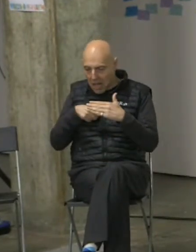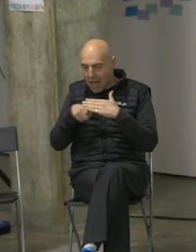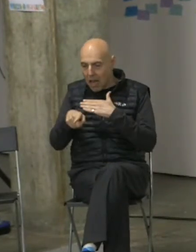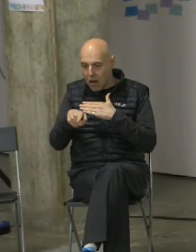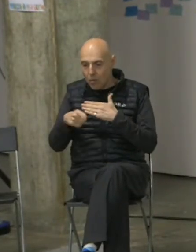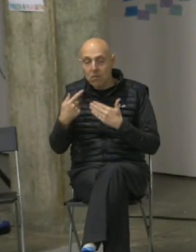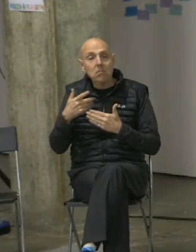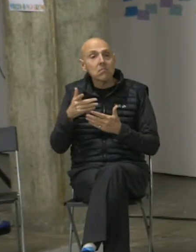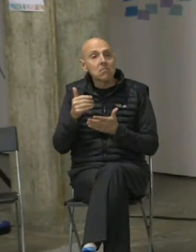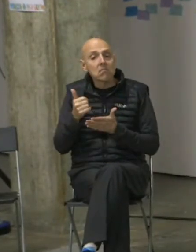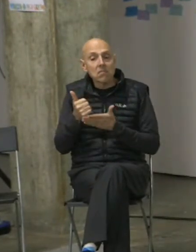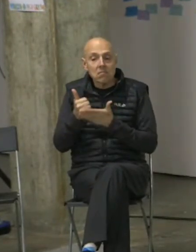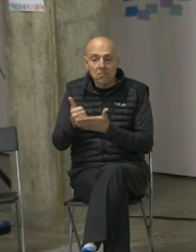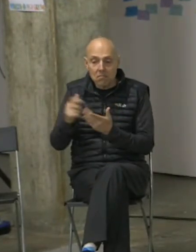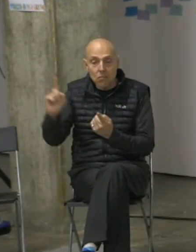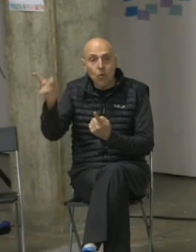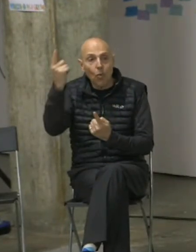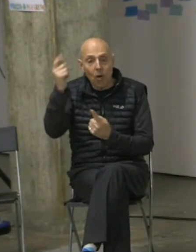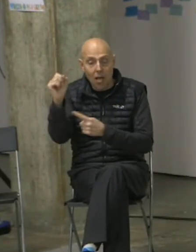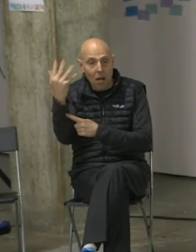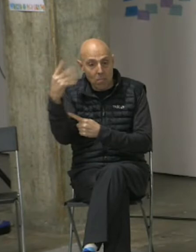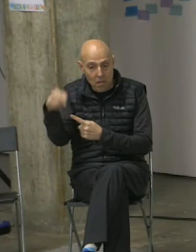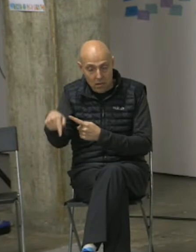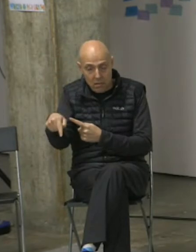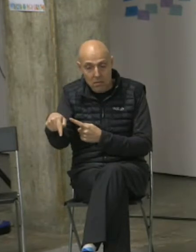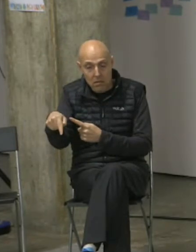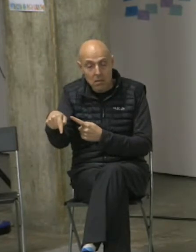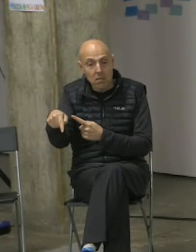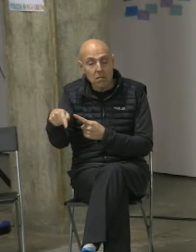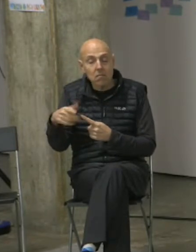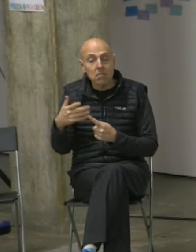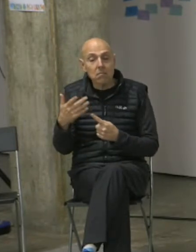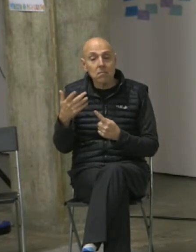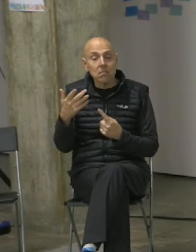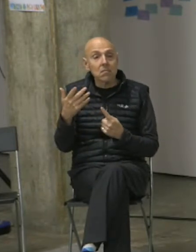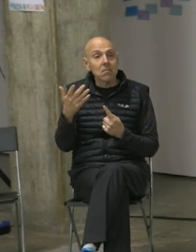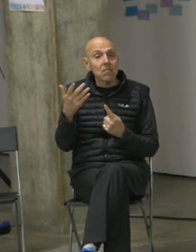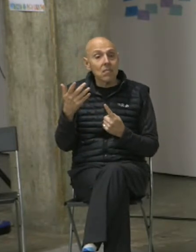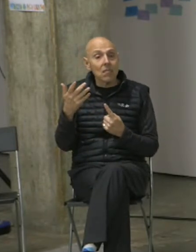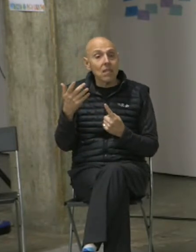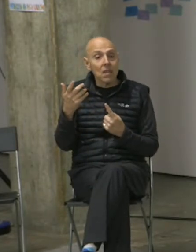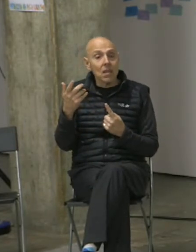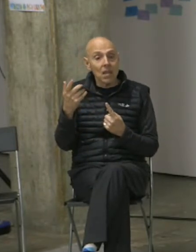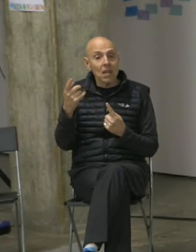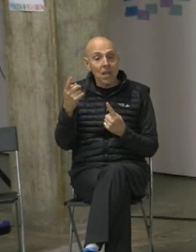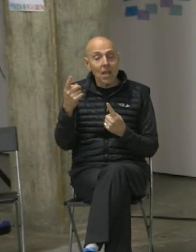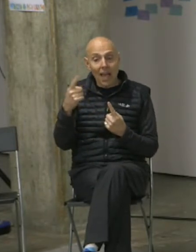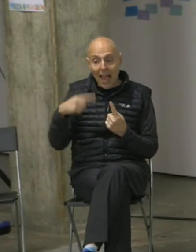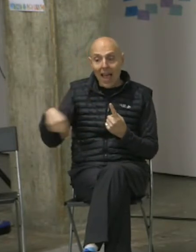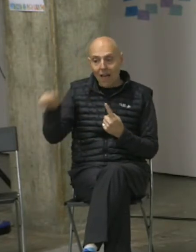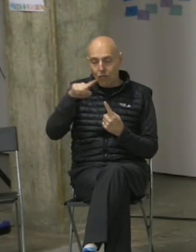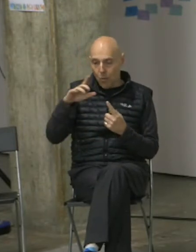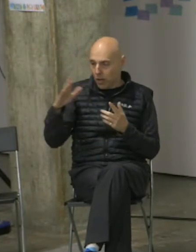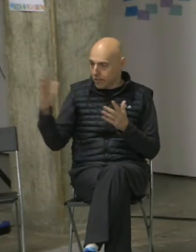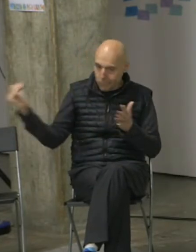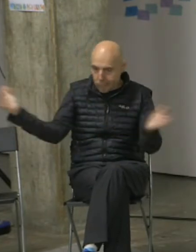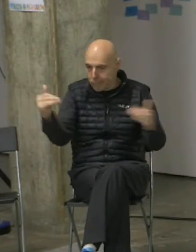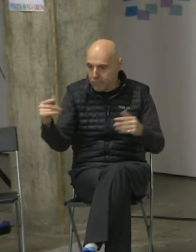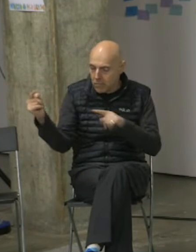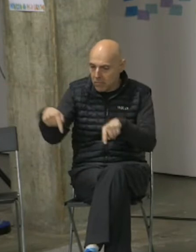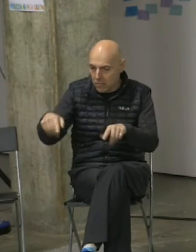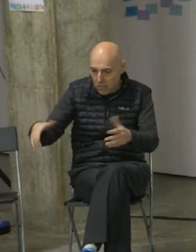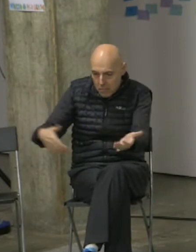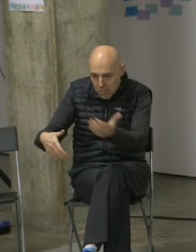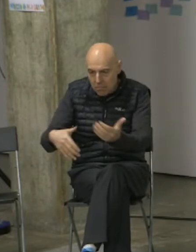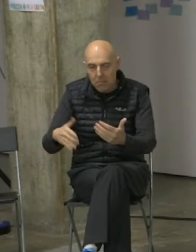delivered first aid, called the ambulance, and set everybody straight in what they should be doing to support him and make him comfortable